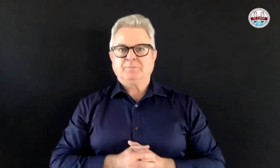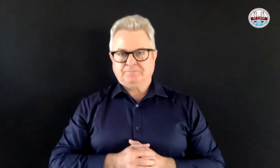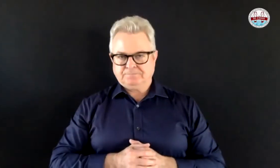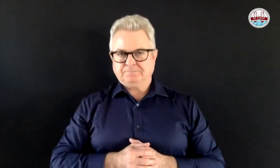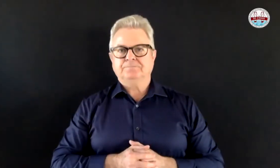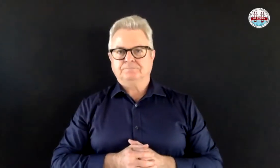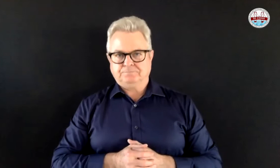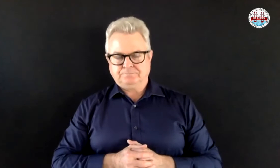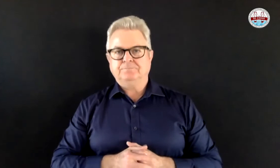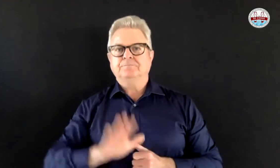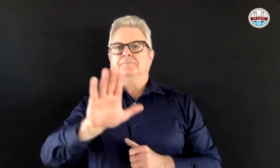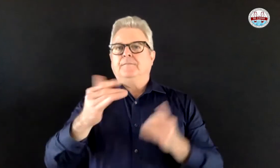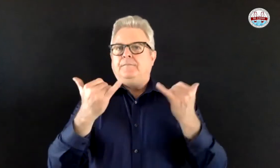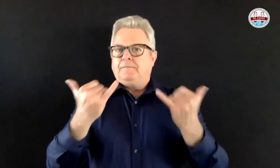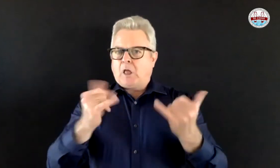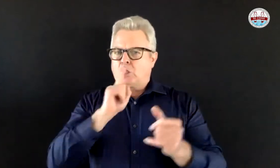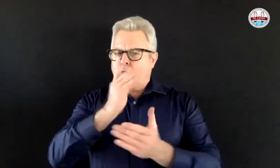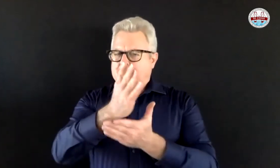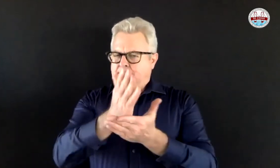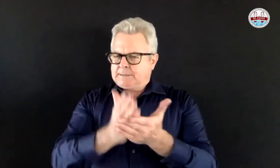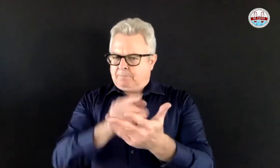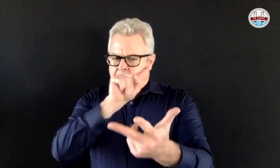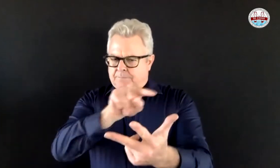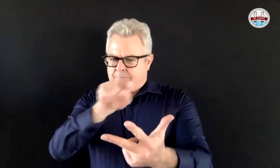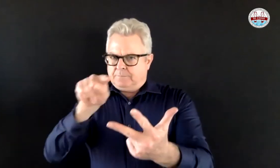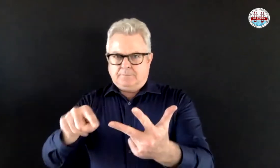have to carry that proof of vaccination with you.